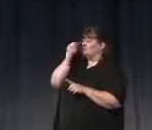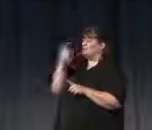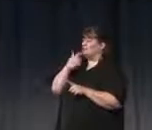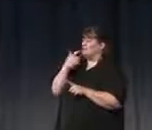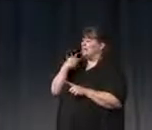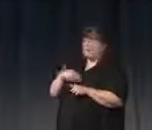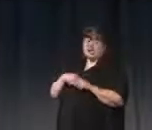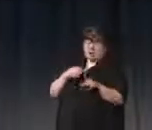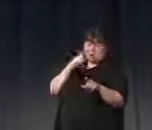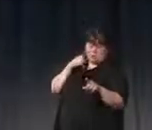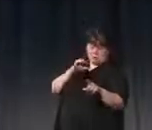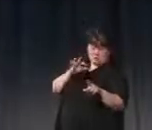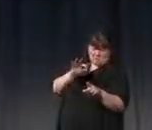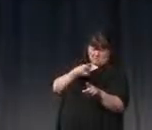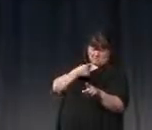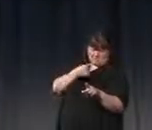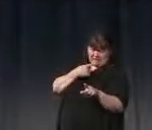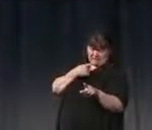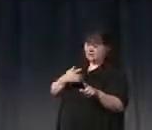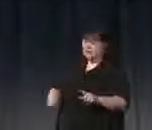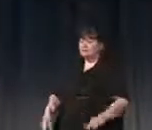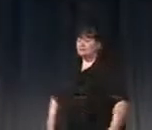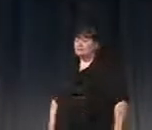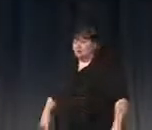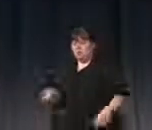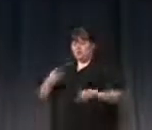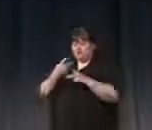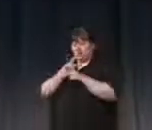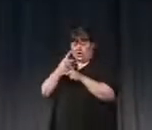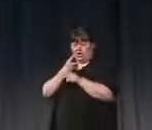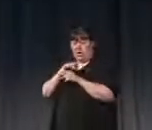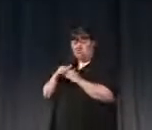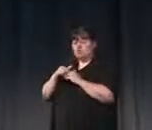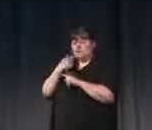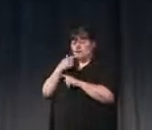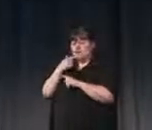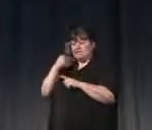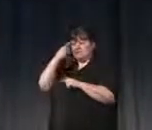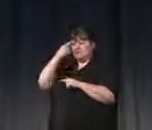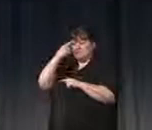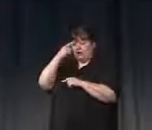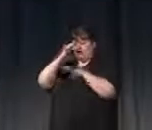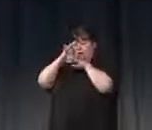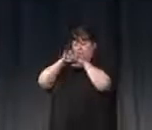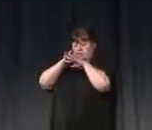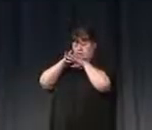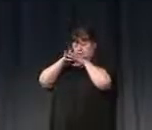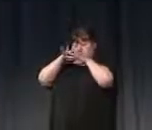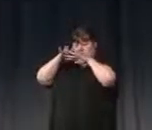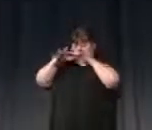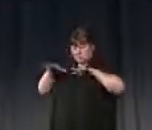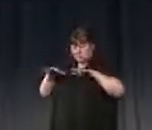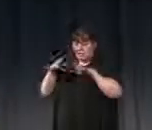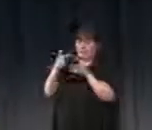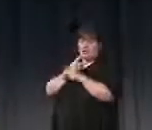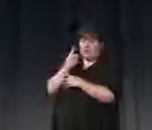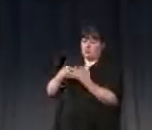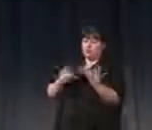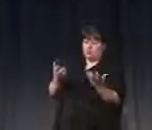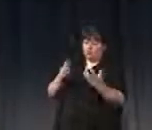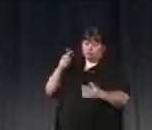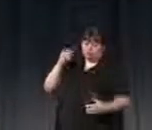some particular person was saying. And so you have to somehow take the red signal and from that extract the blue one that you're interested